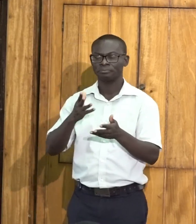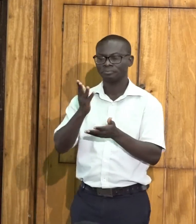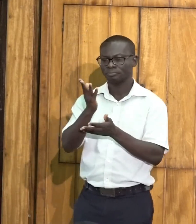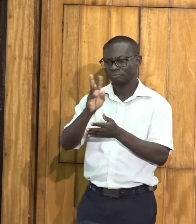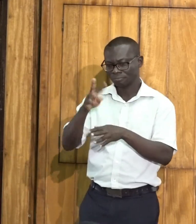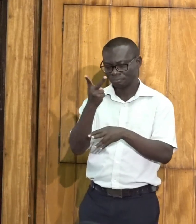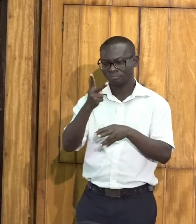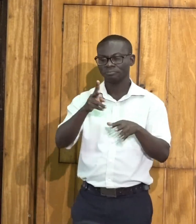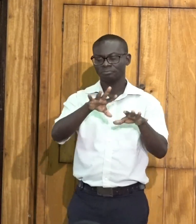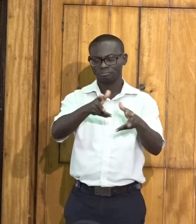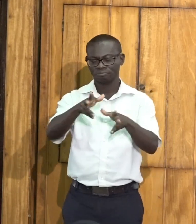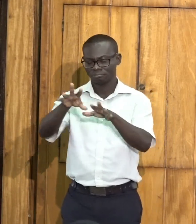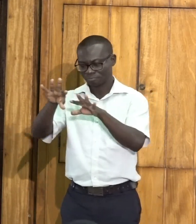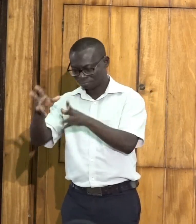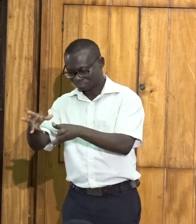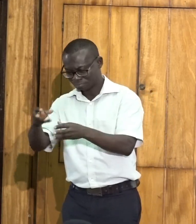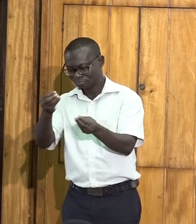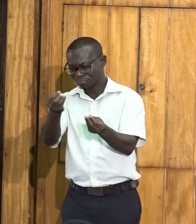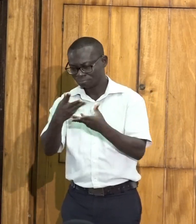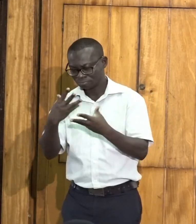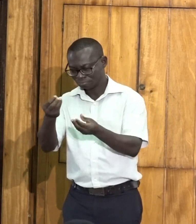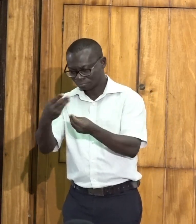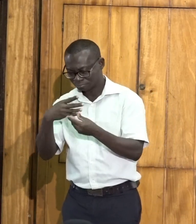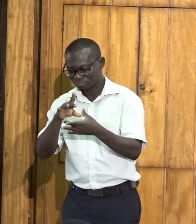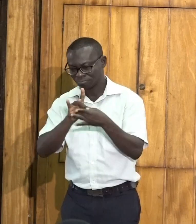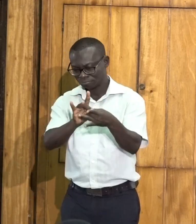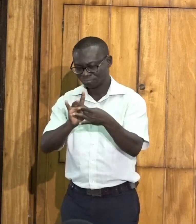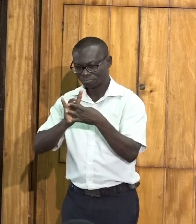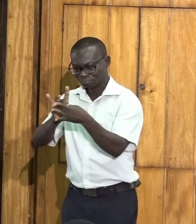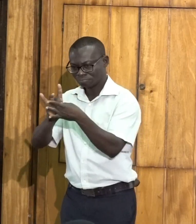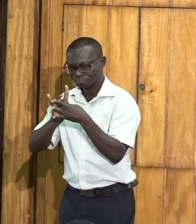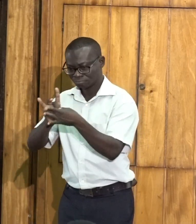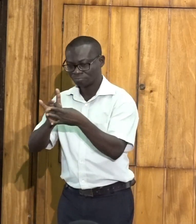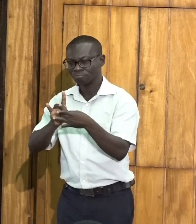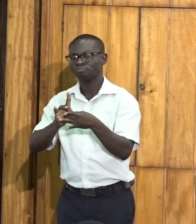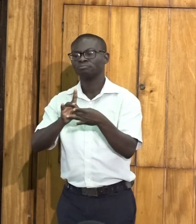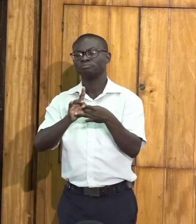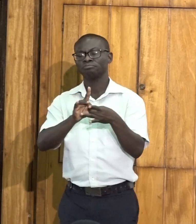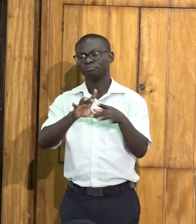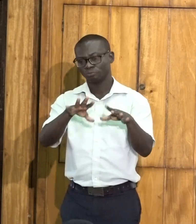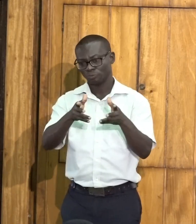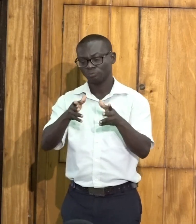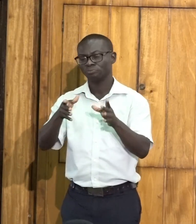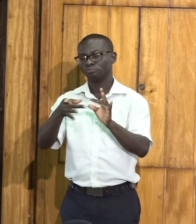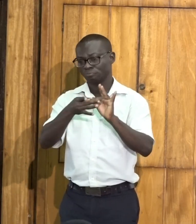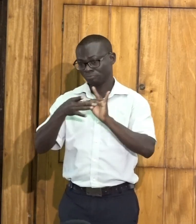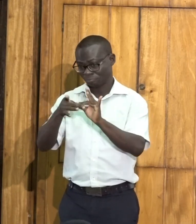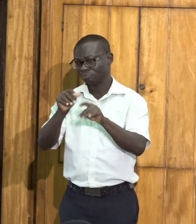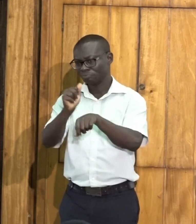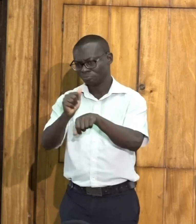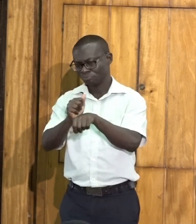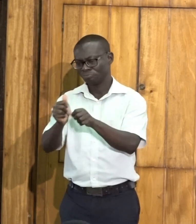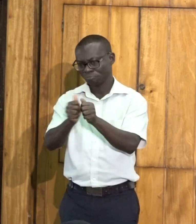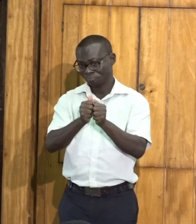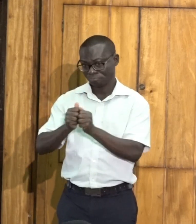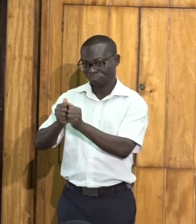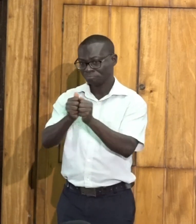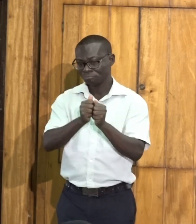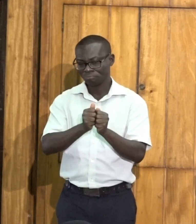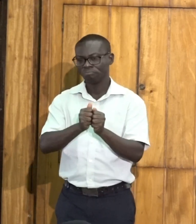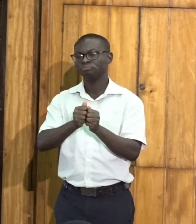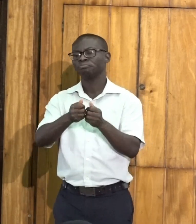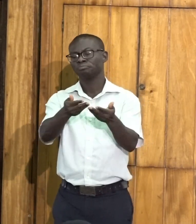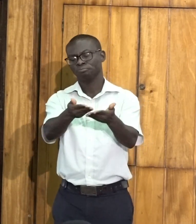community partners before. We work with the community partners. The one in Côte d'Ivoire is RIPLUS, who help us bring these